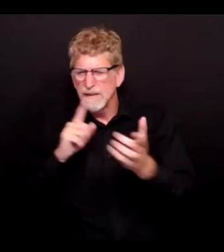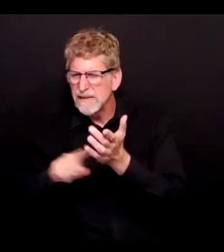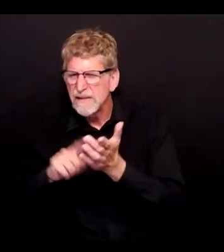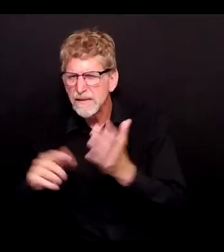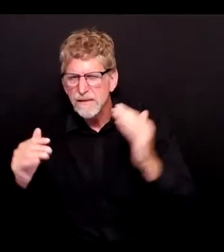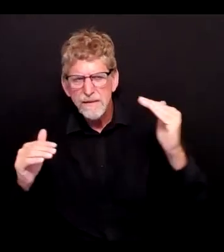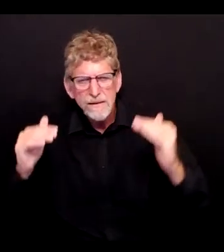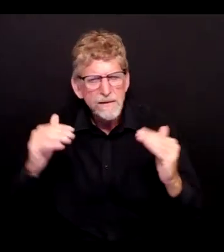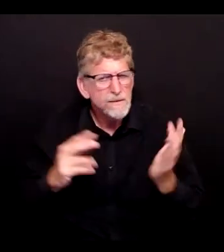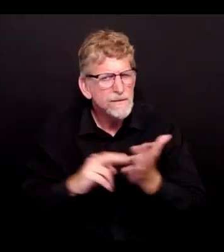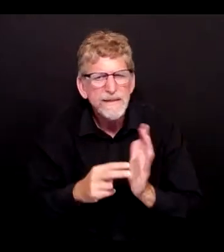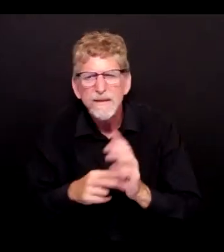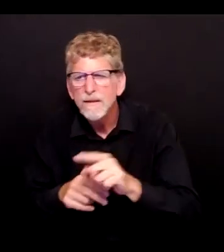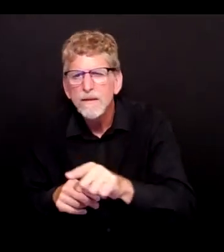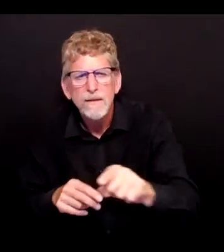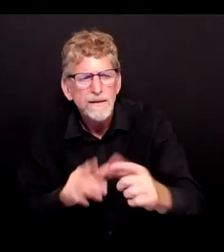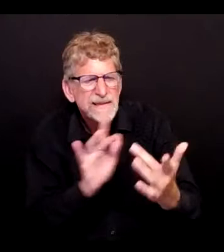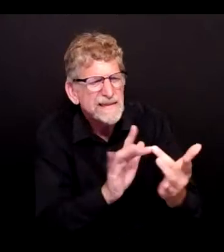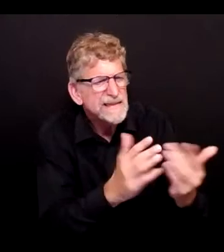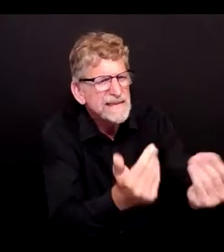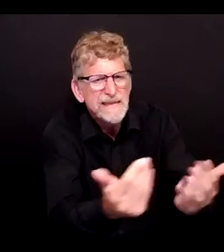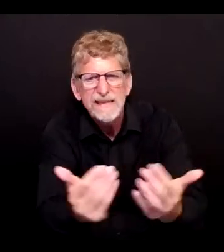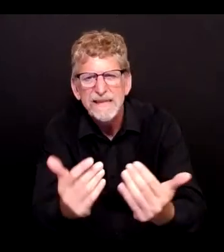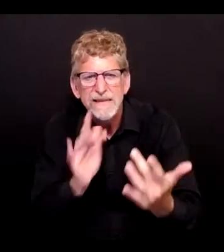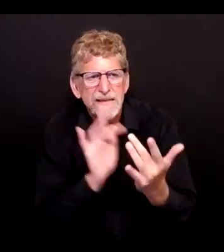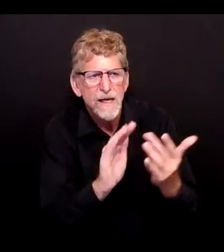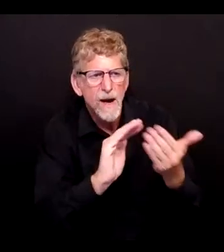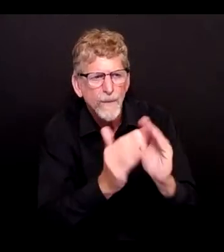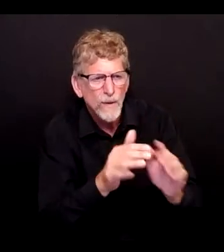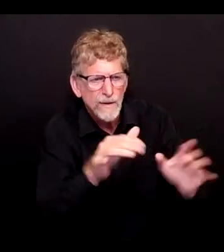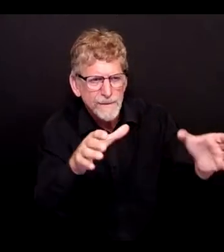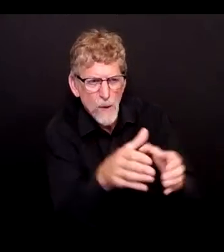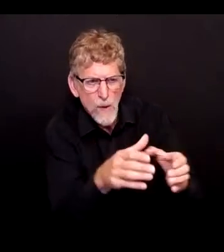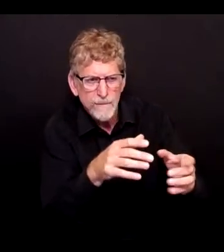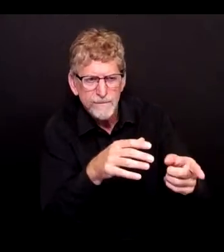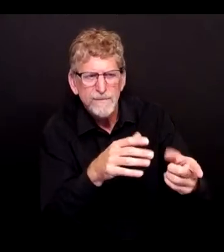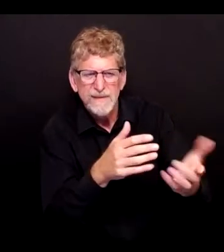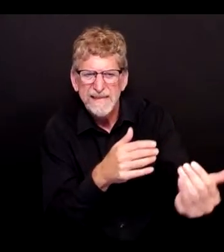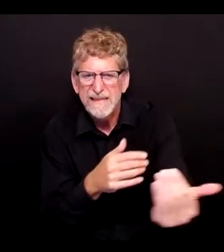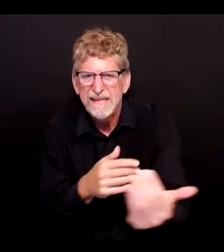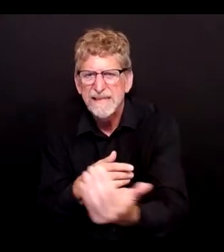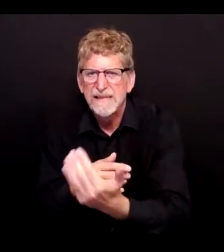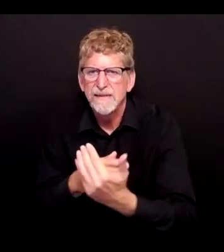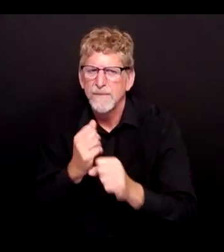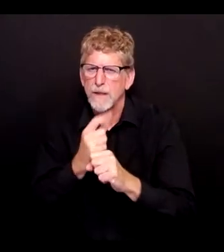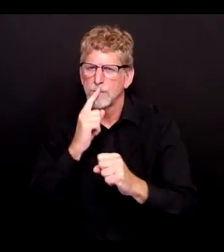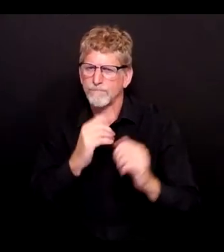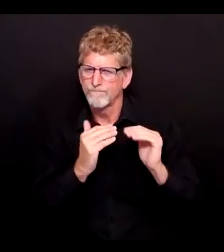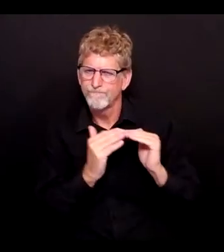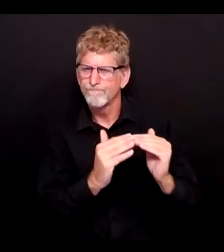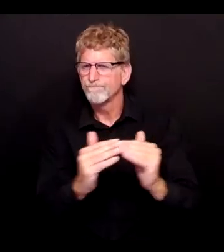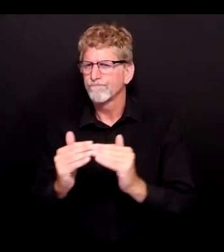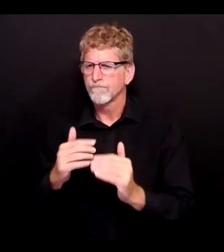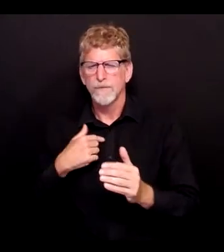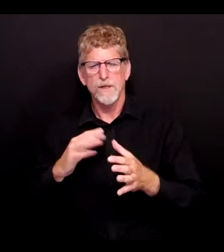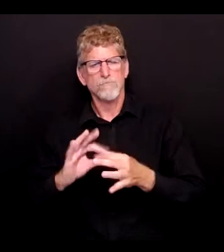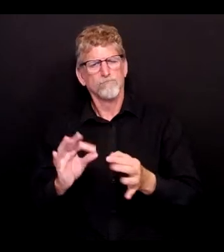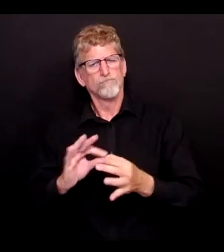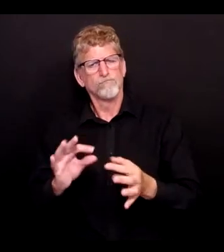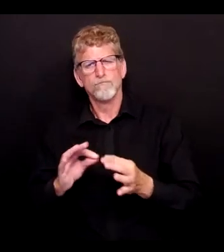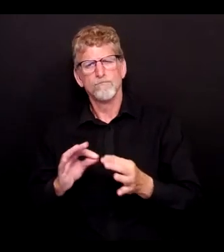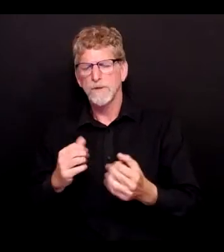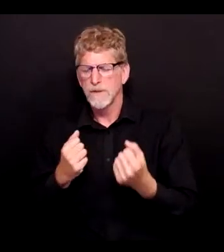the vaccine into the community and really working, as we talked before, about supporting and